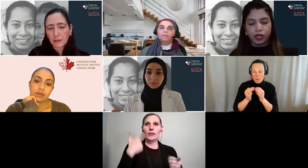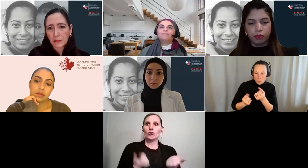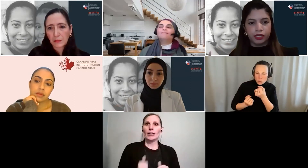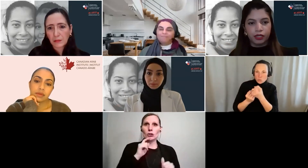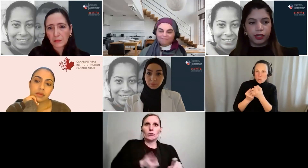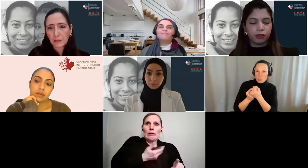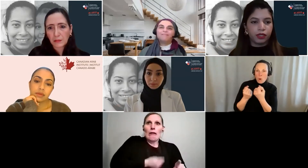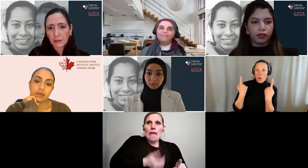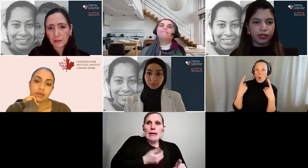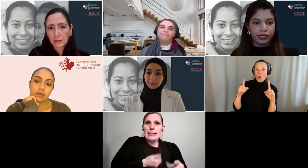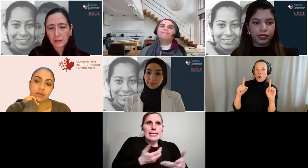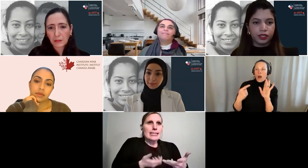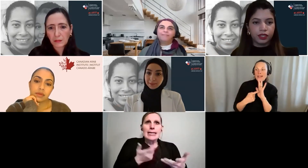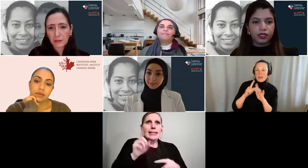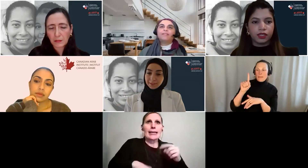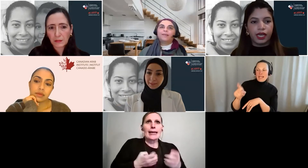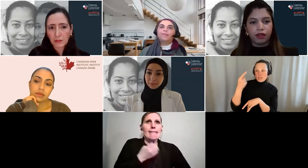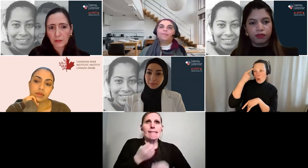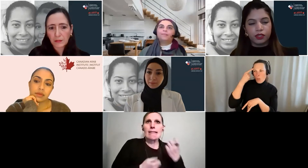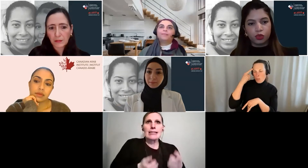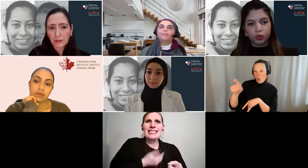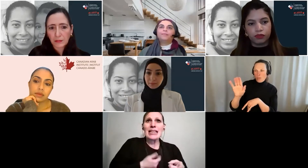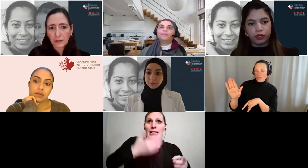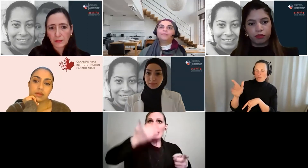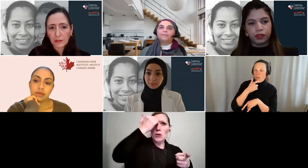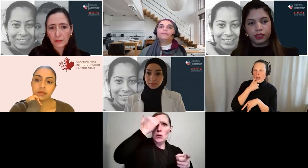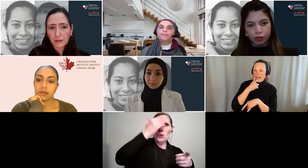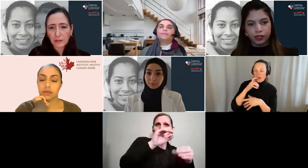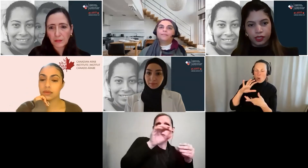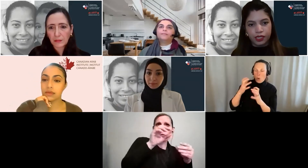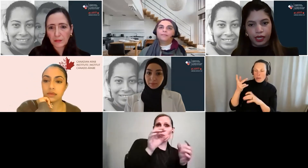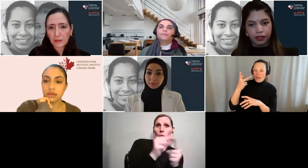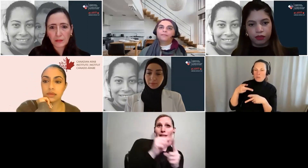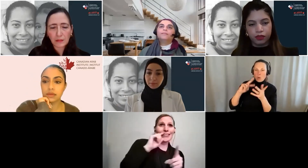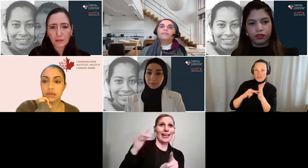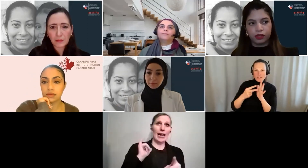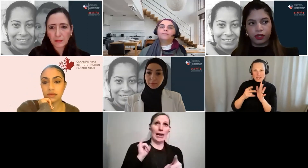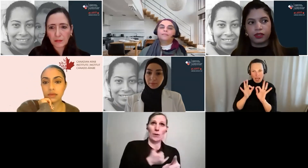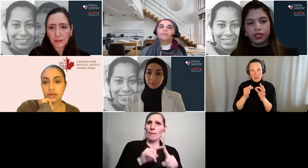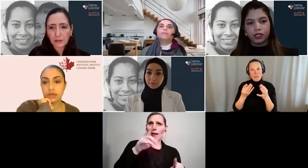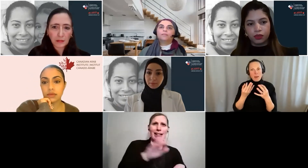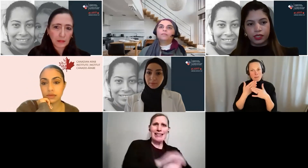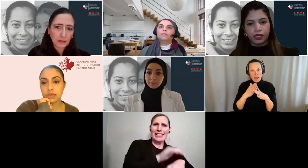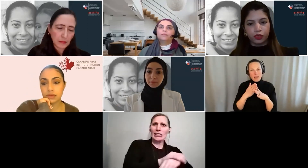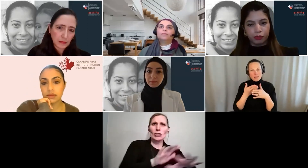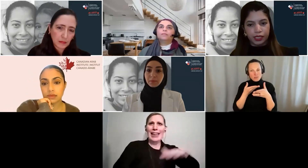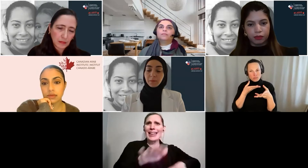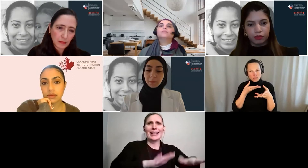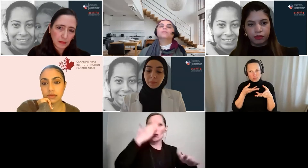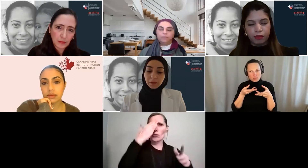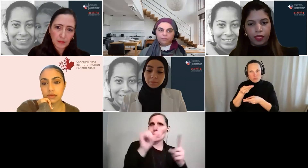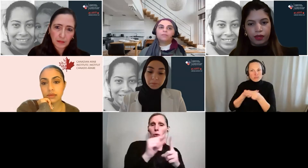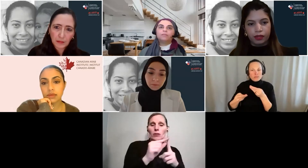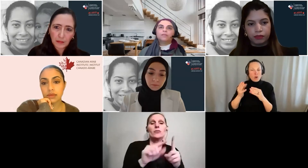very common in Arabic but not in English. So they have that support from the interpreters, and even if they're not using them